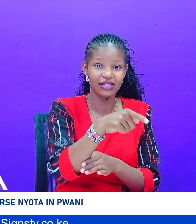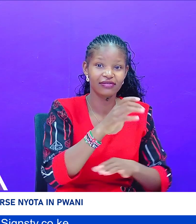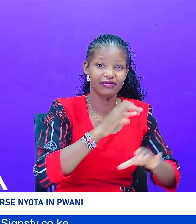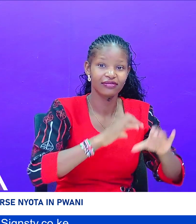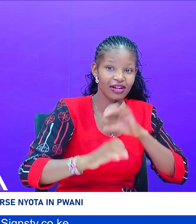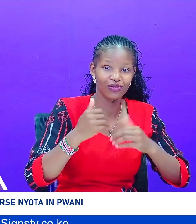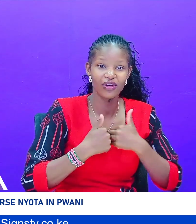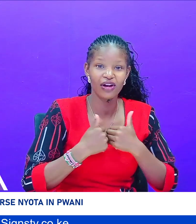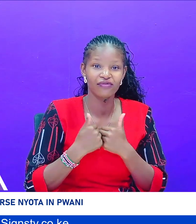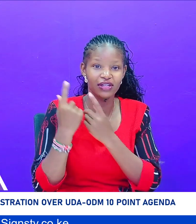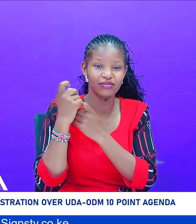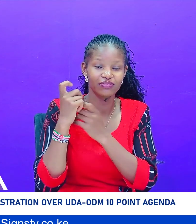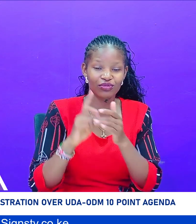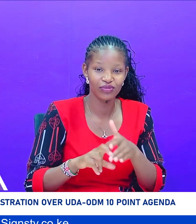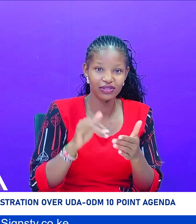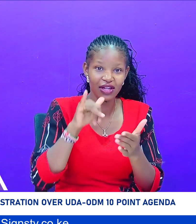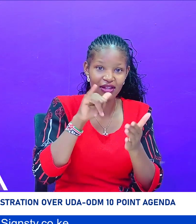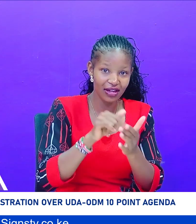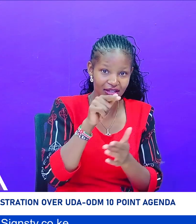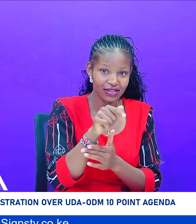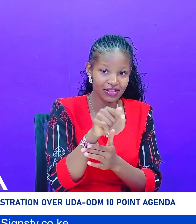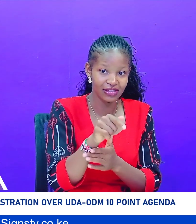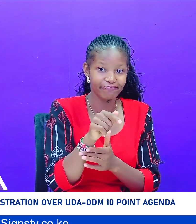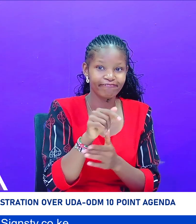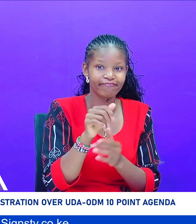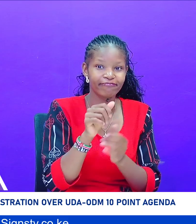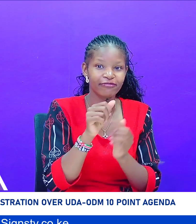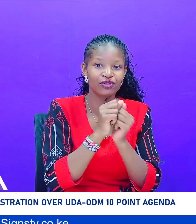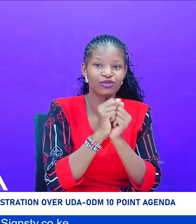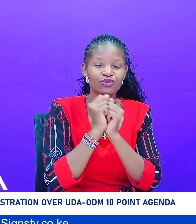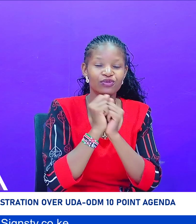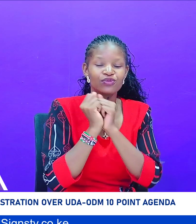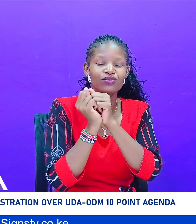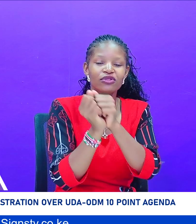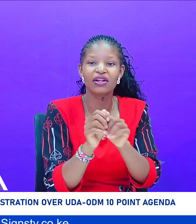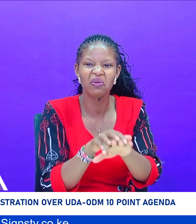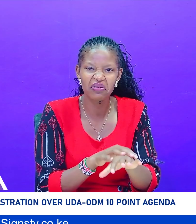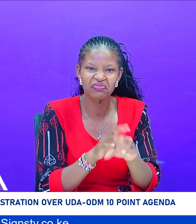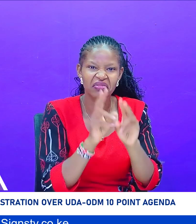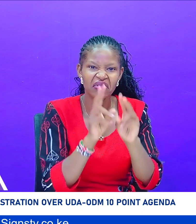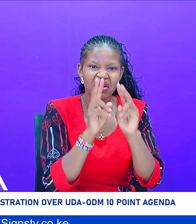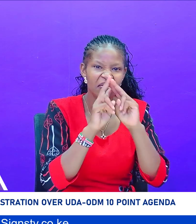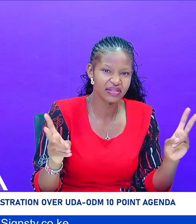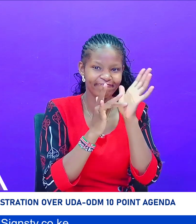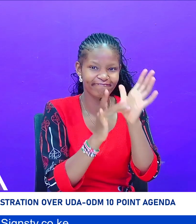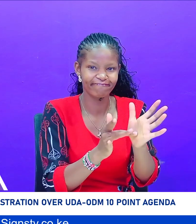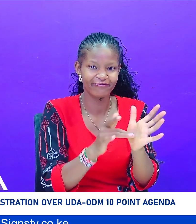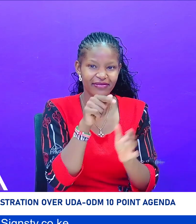A section of Kenyan citizens have expressed their dissatisfaction with the slow pace of the implementation of